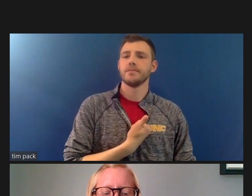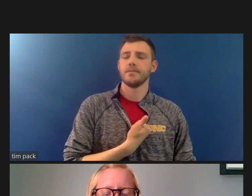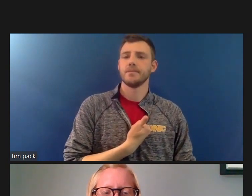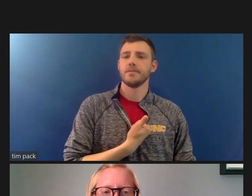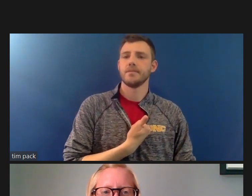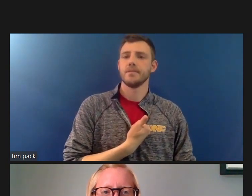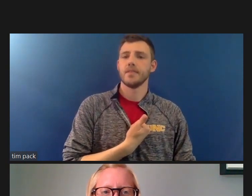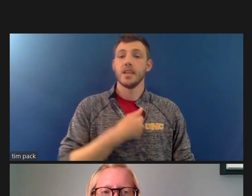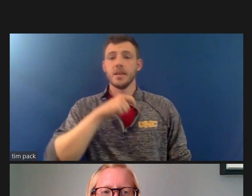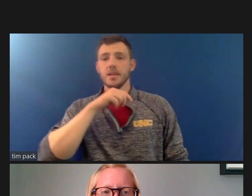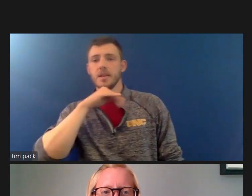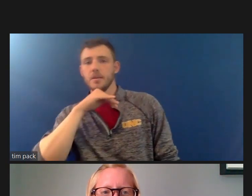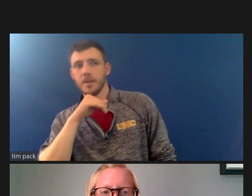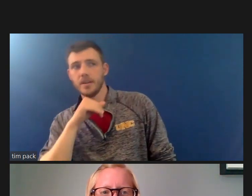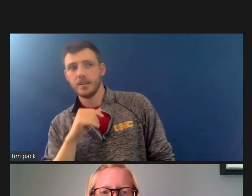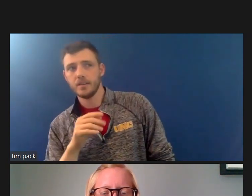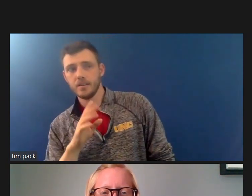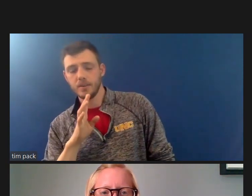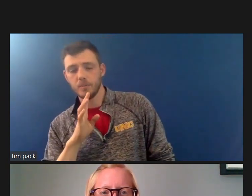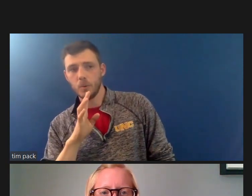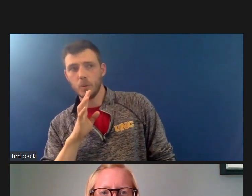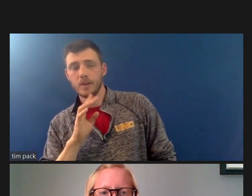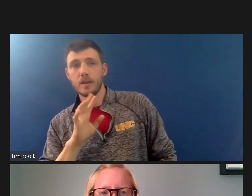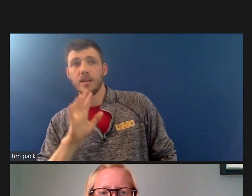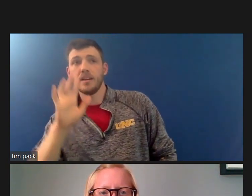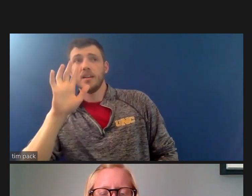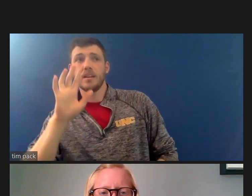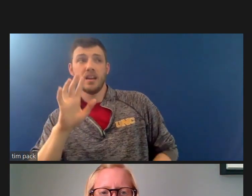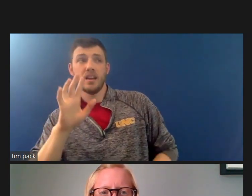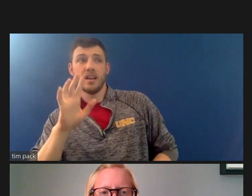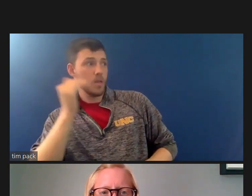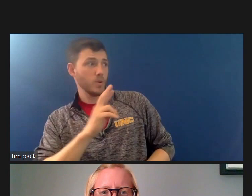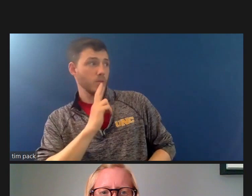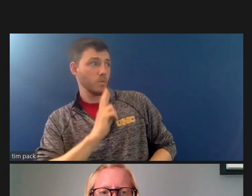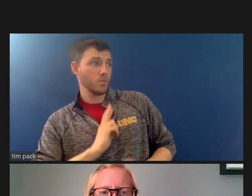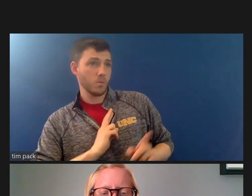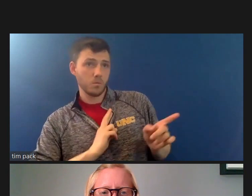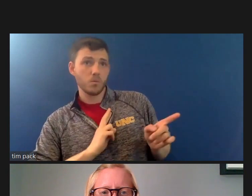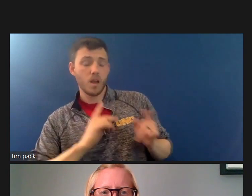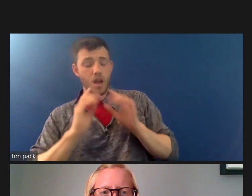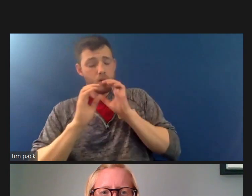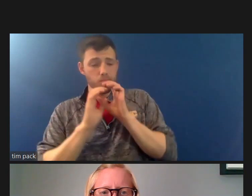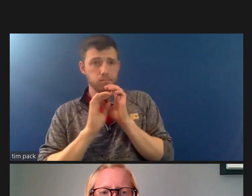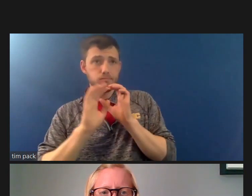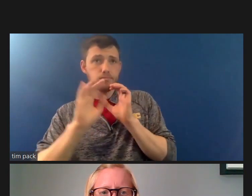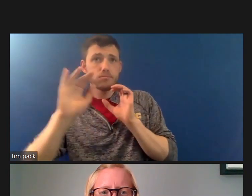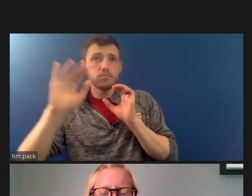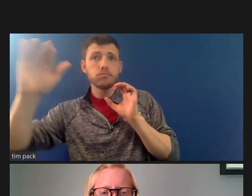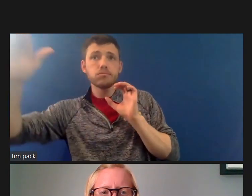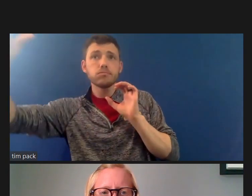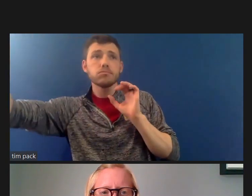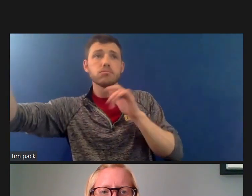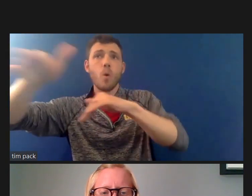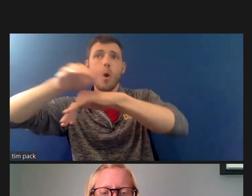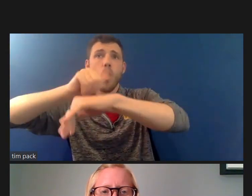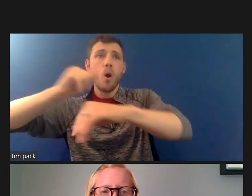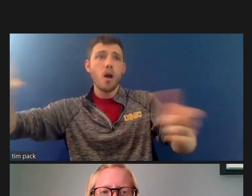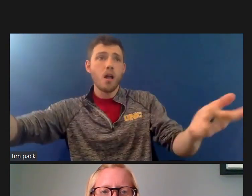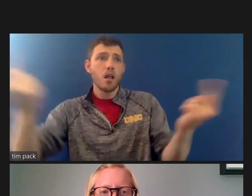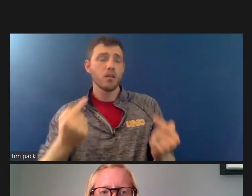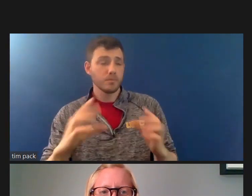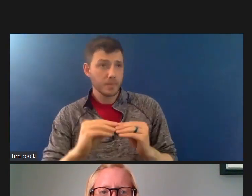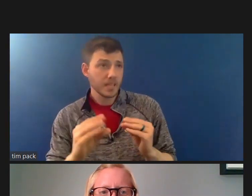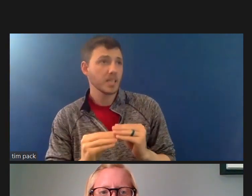Ralph, Piggy spoke timidly. "That's why Ralph made a meeting, so as we can decide what to do. We've heard